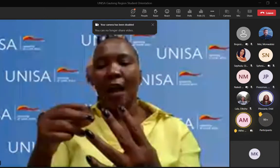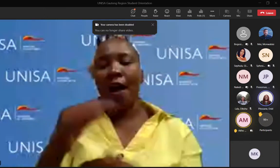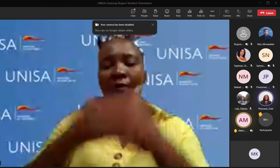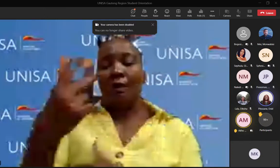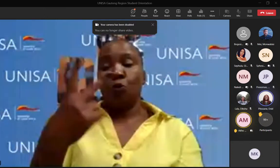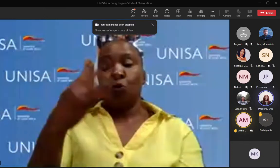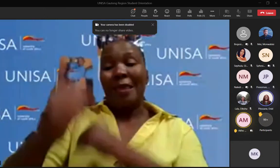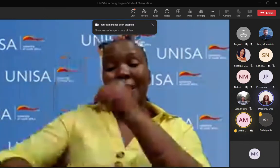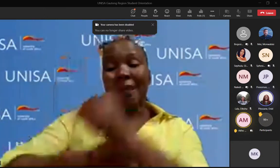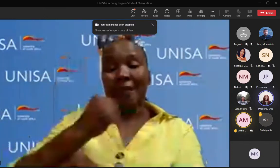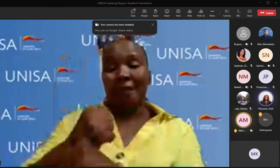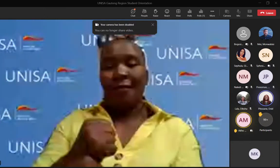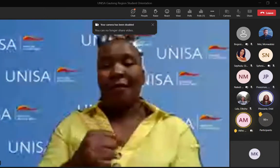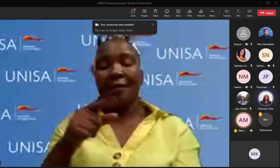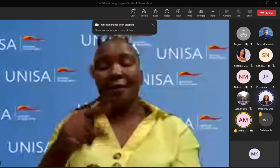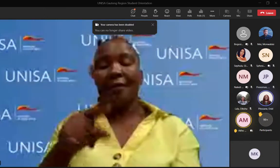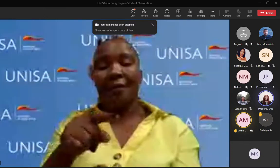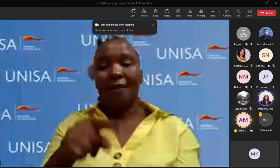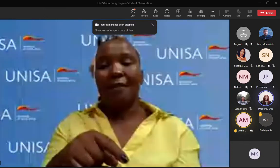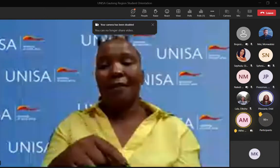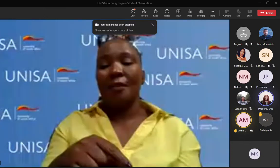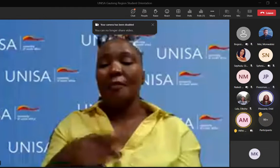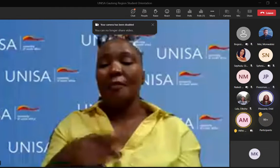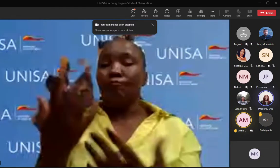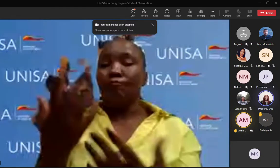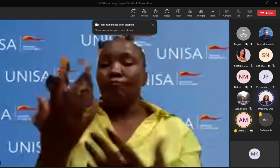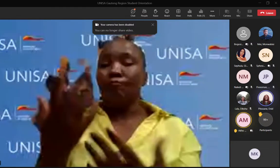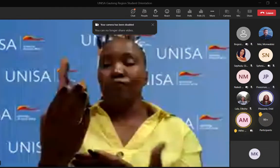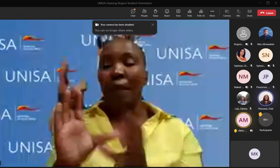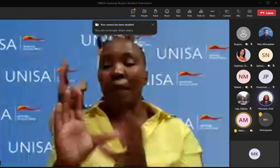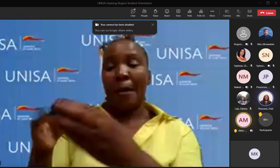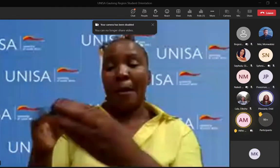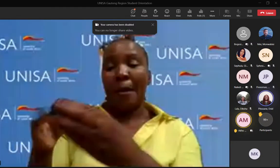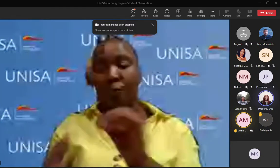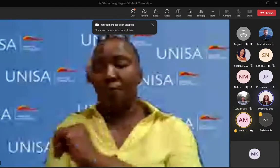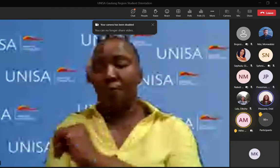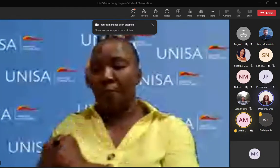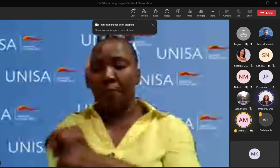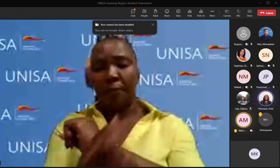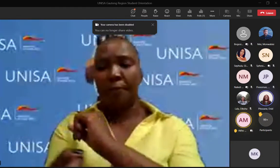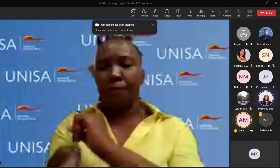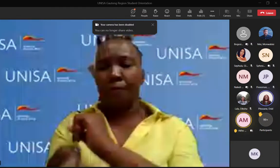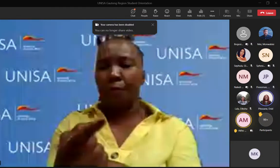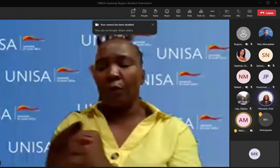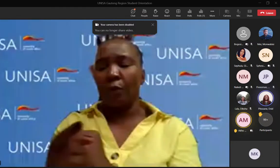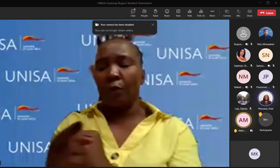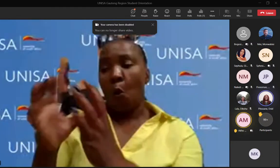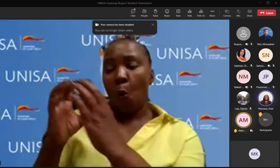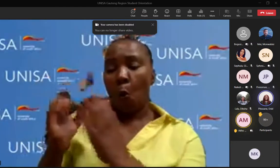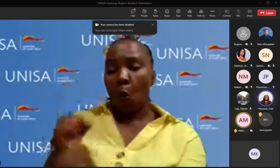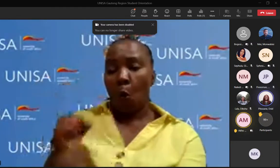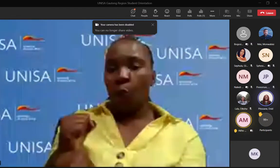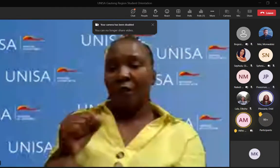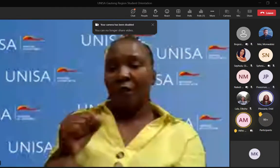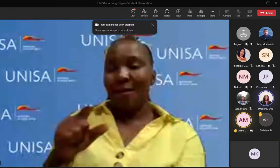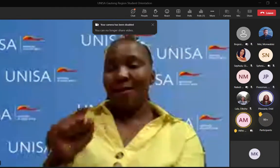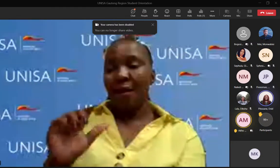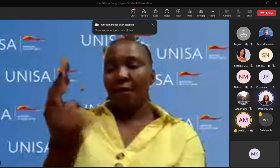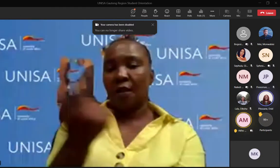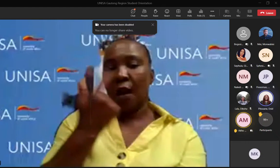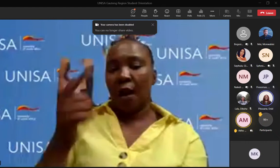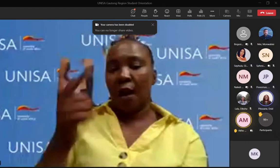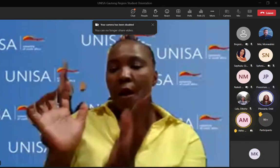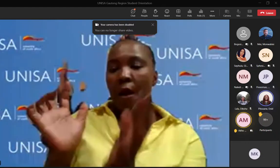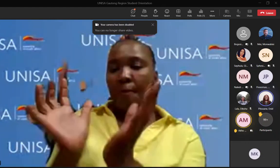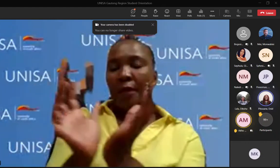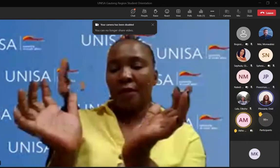um then the parties that emerge will then hold their own Branch General meetings or either their own